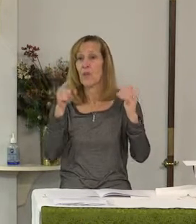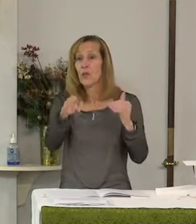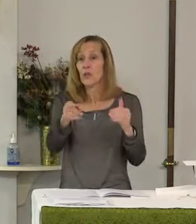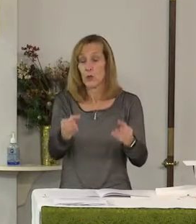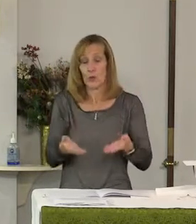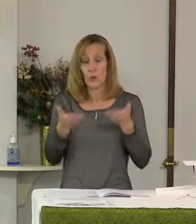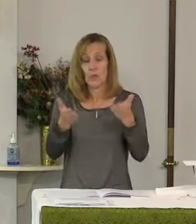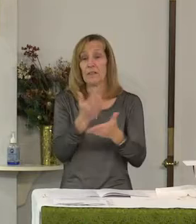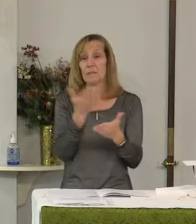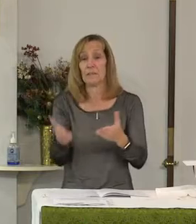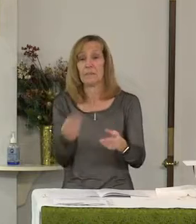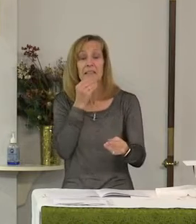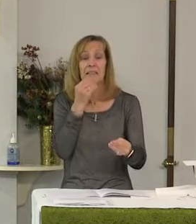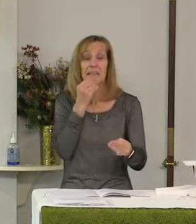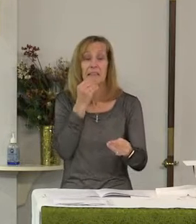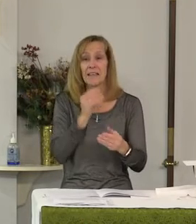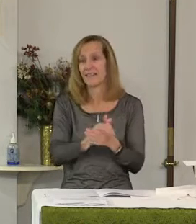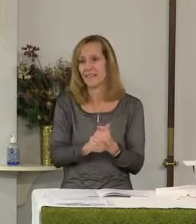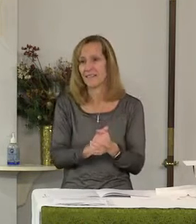You give them something to eat.